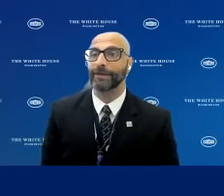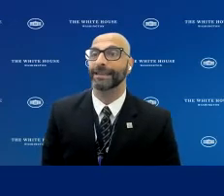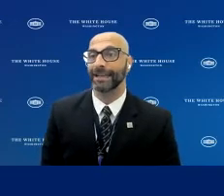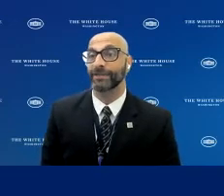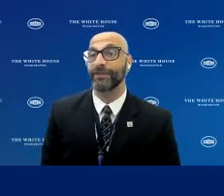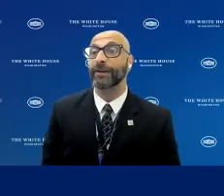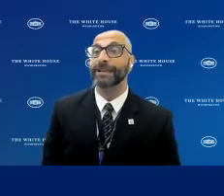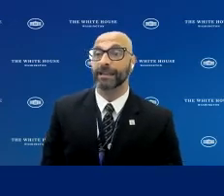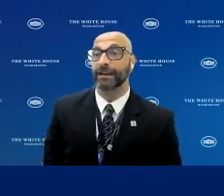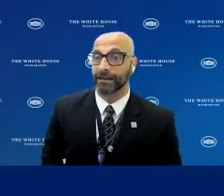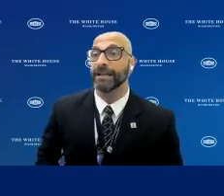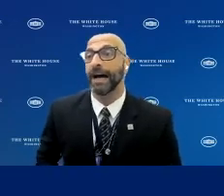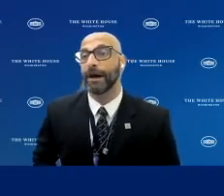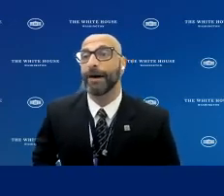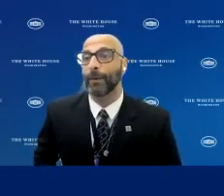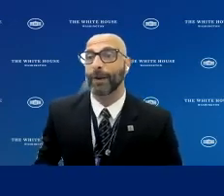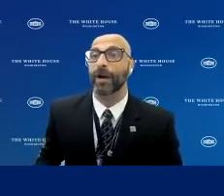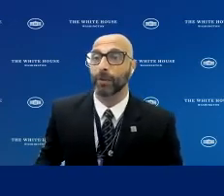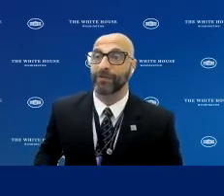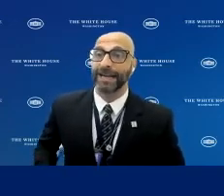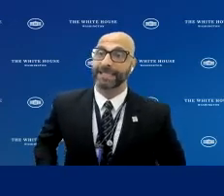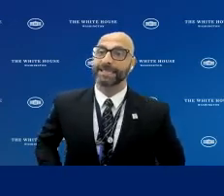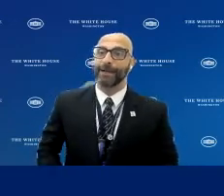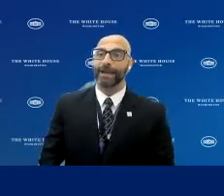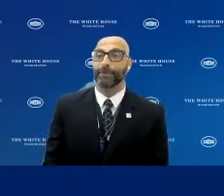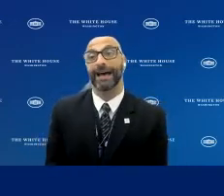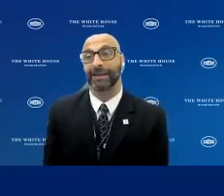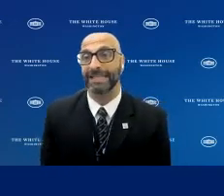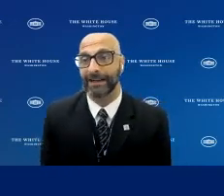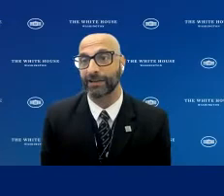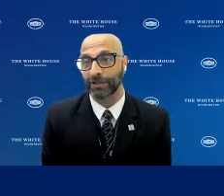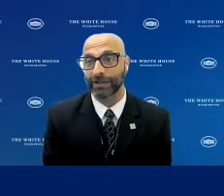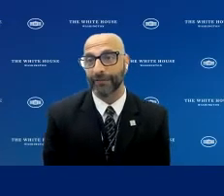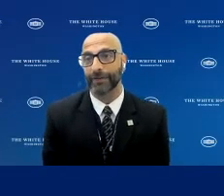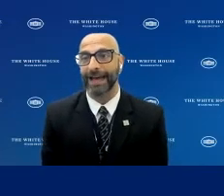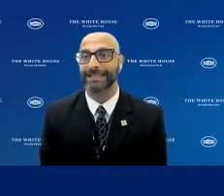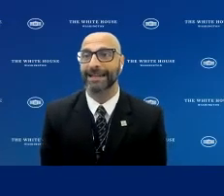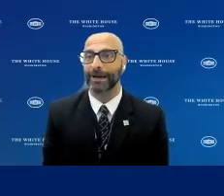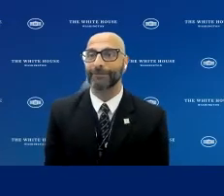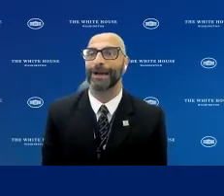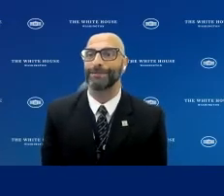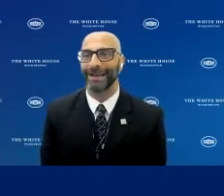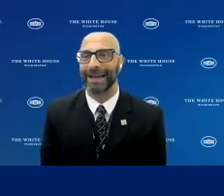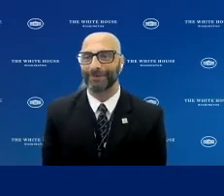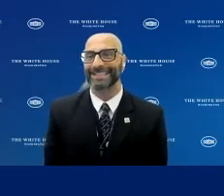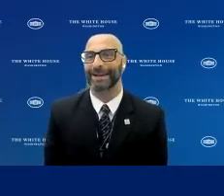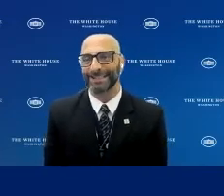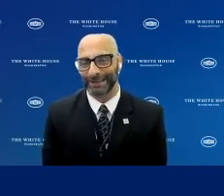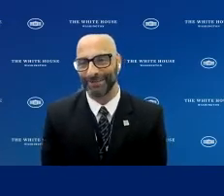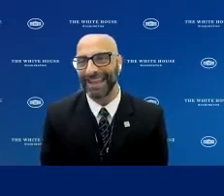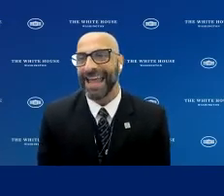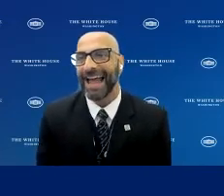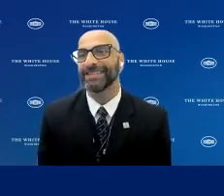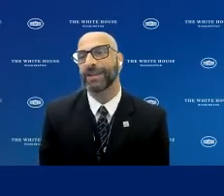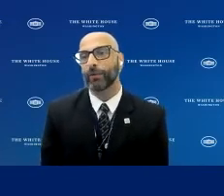an infographic that is very clear about where we are with vaccine supply with a lot of details. So look out for that. It's not ready for prime time yet,